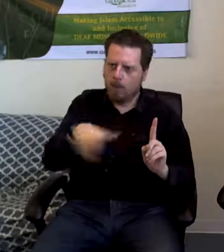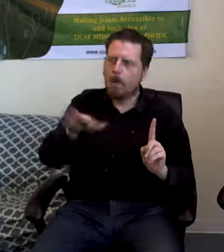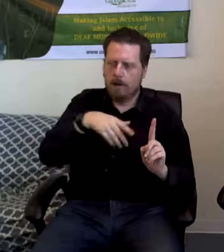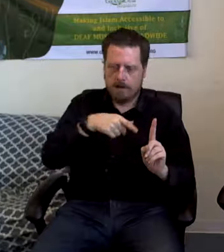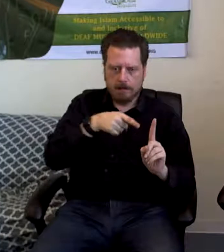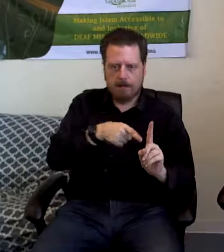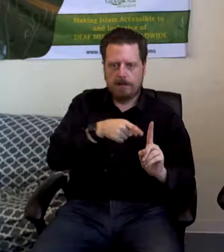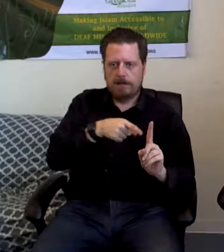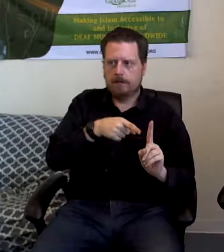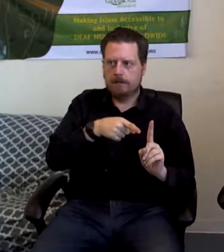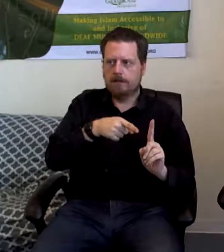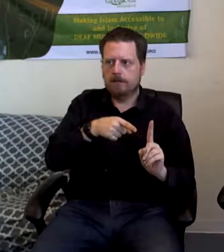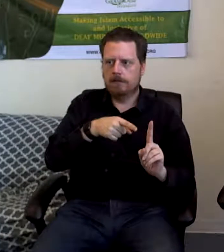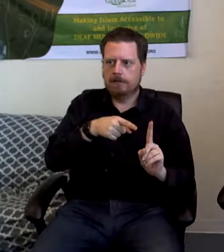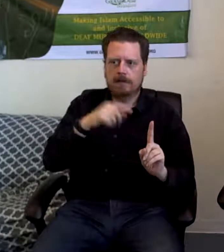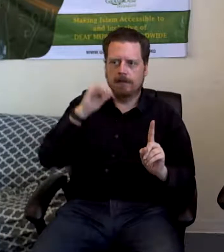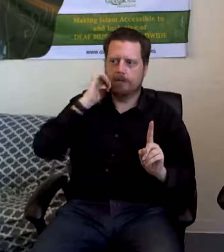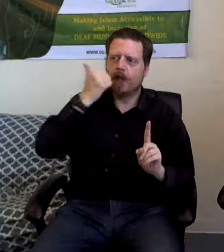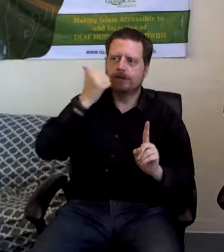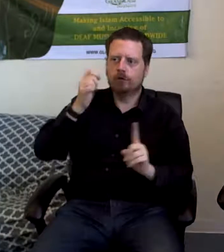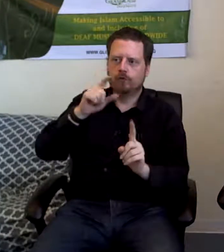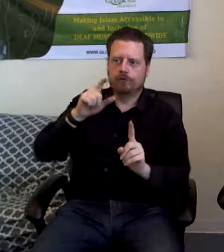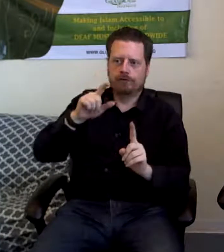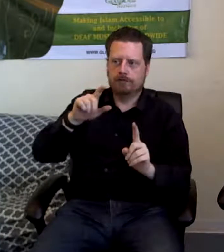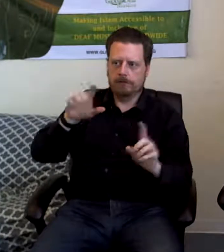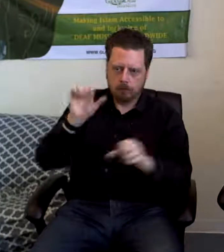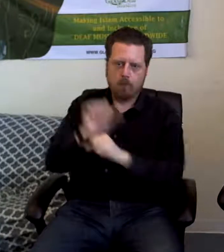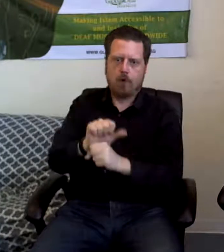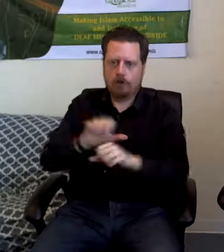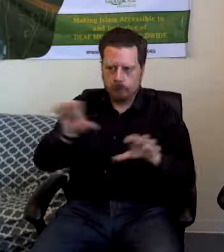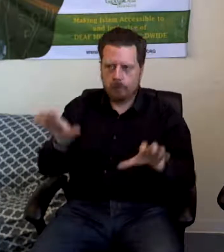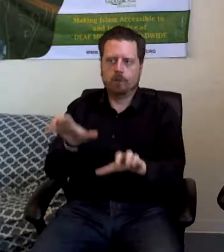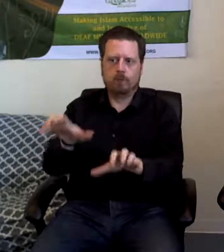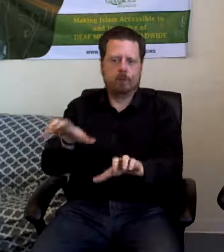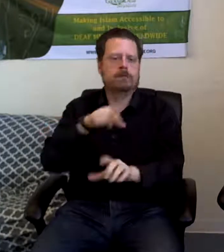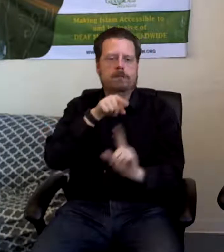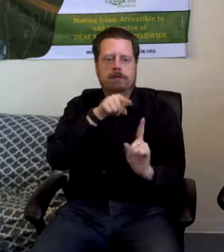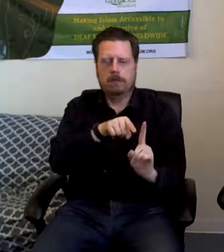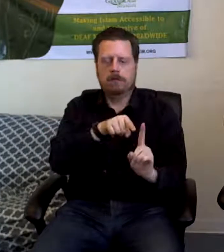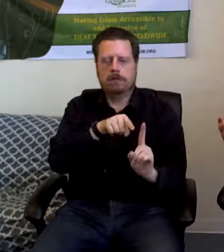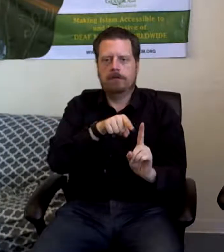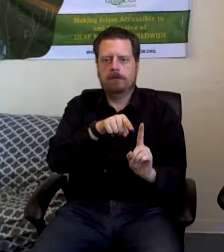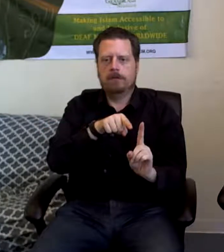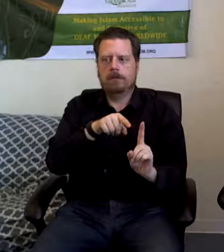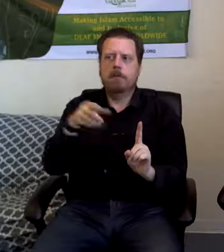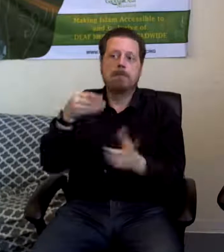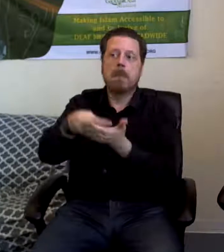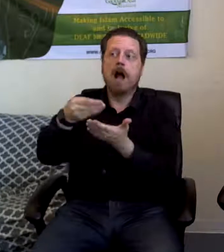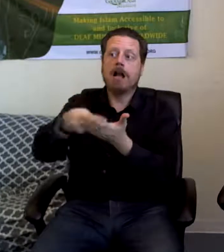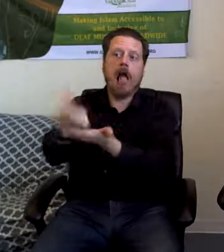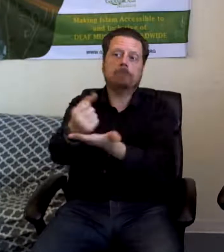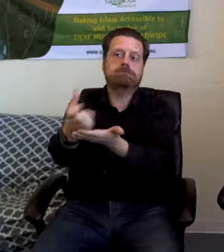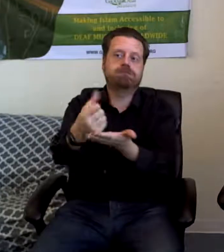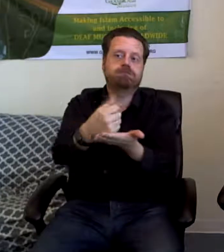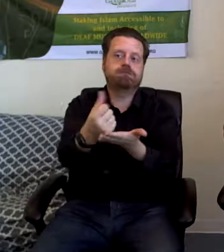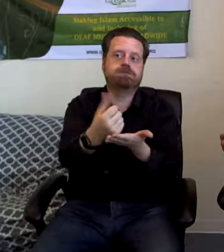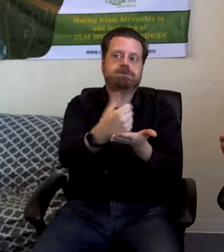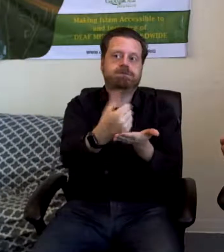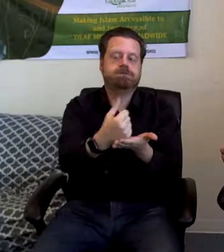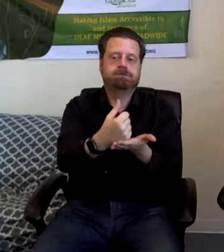and commit them to prostitution, and they get money from that